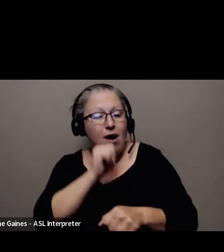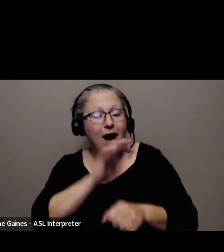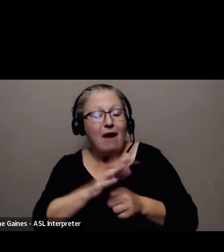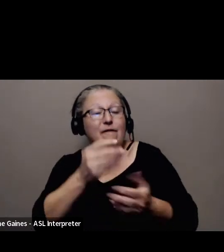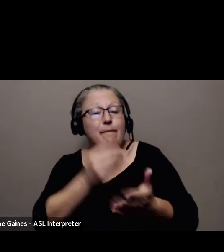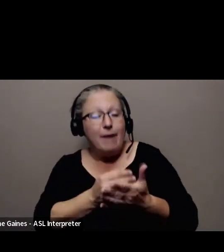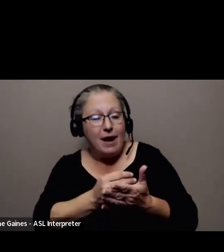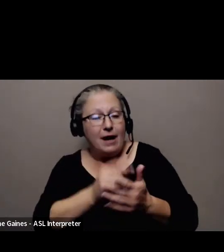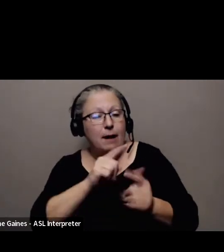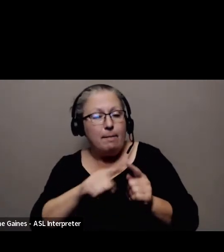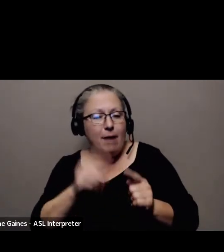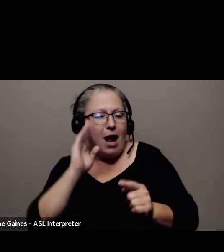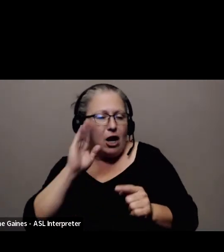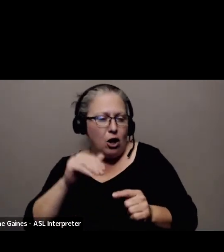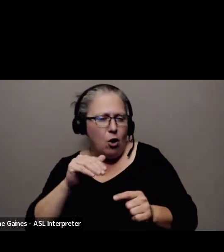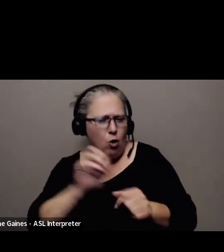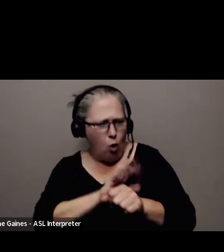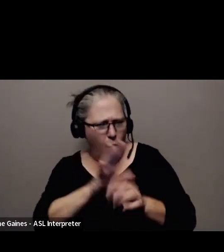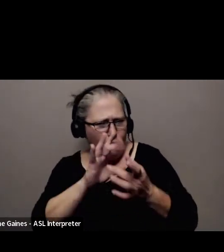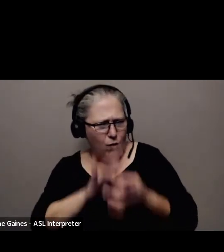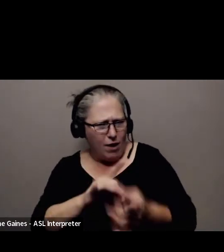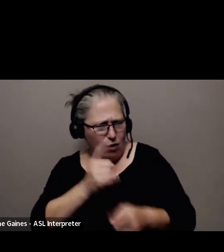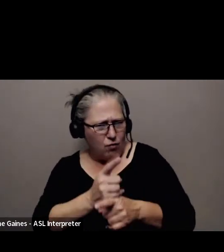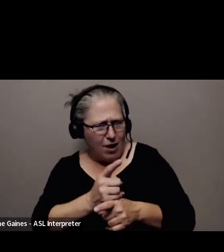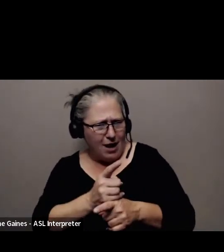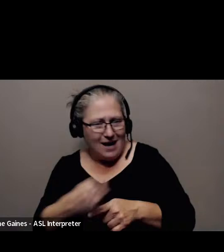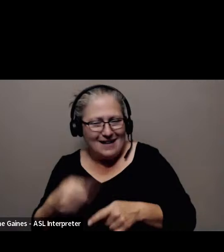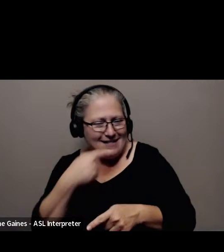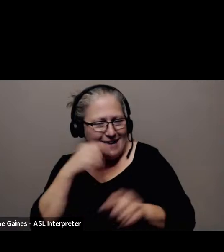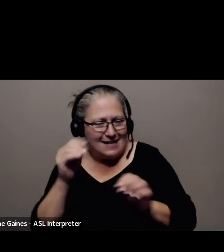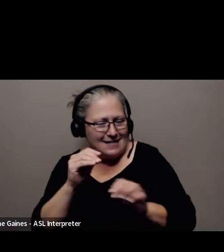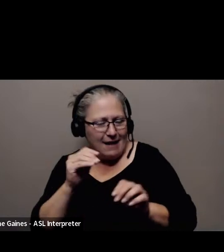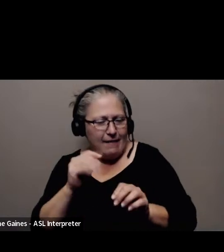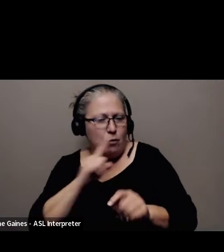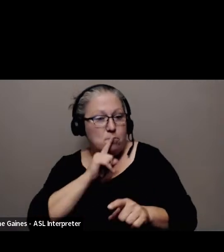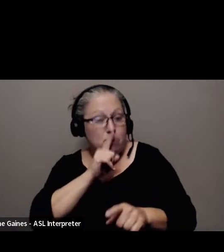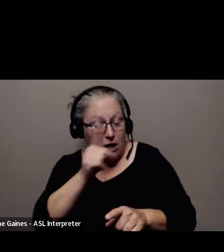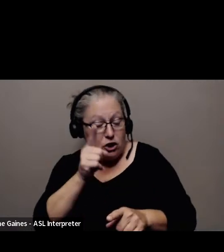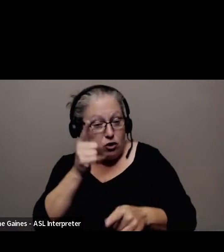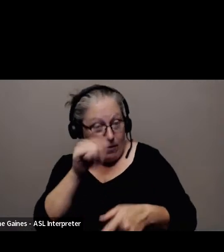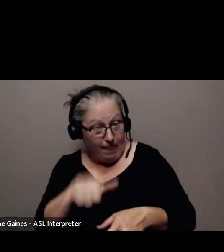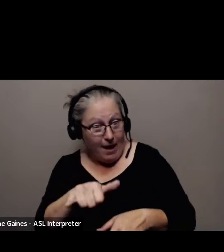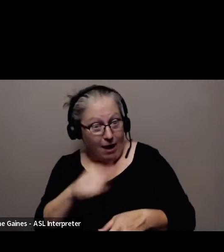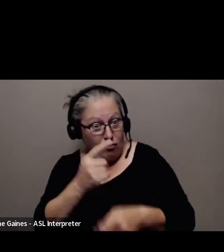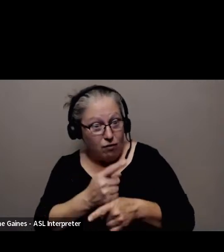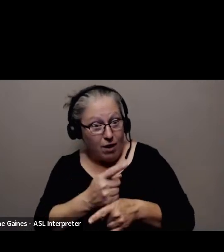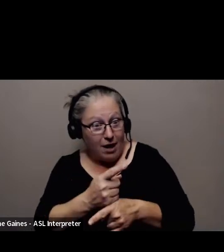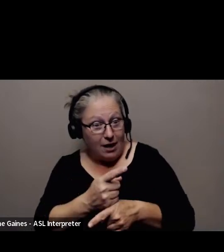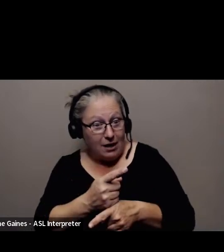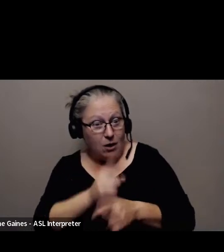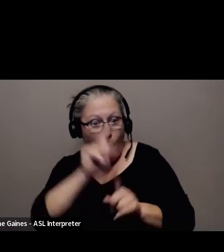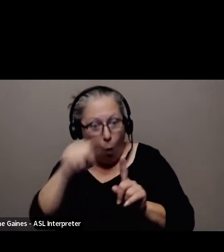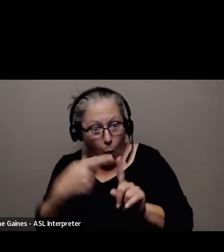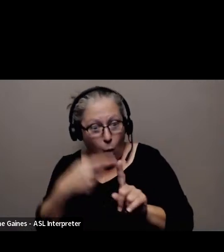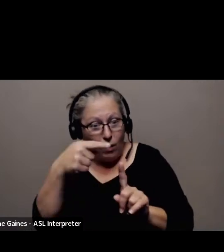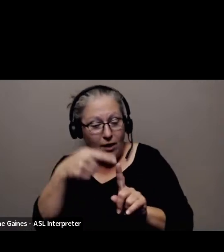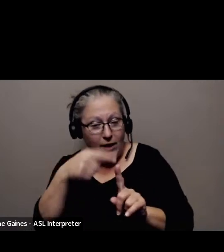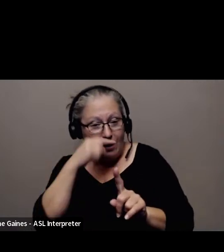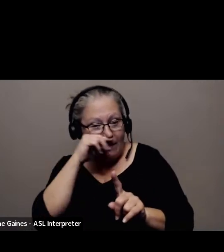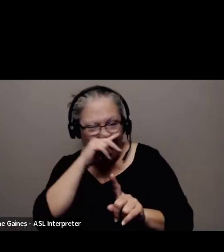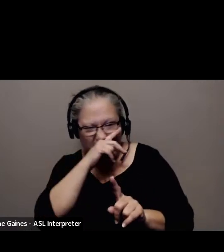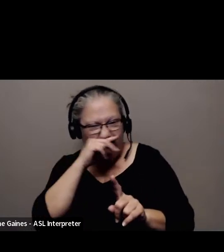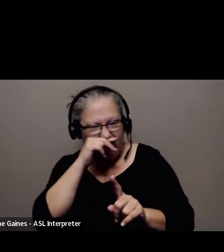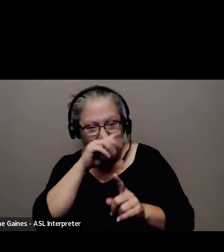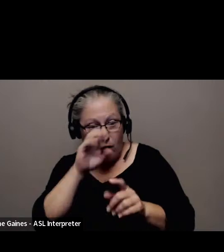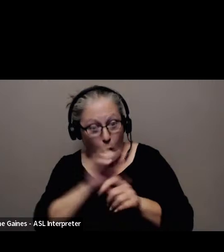but I know it's COVID related, and the resolution doesn't mention that, but I just wanted to reiterate that this is solely linked, this is completely